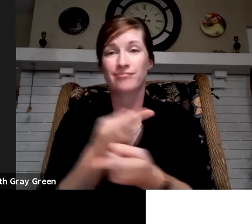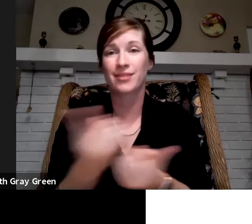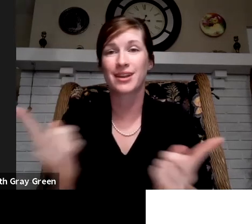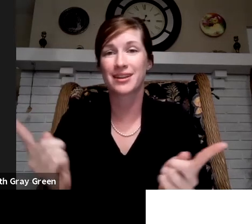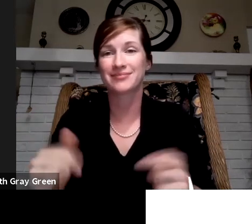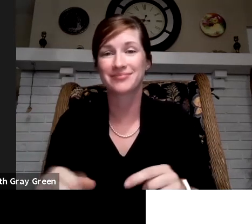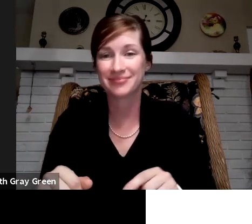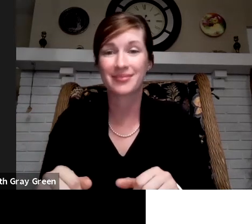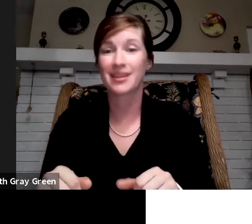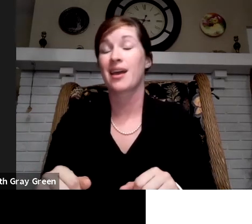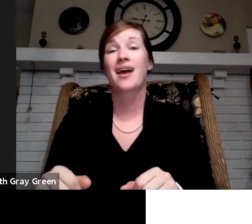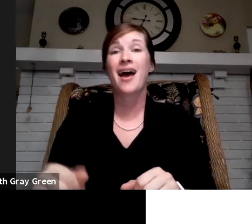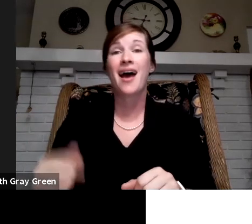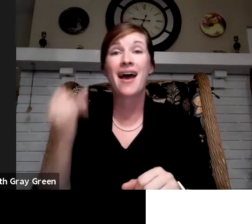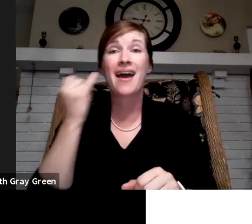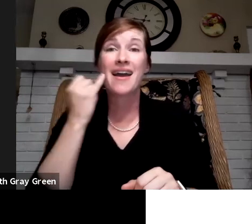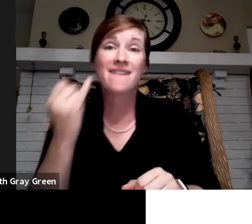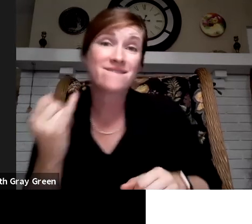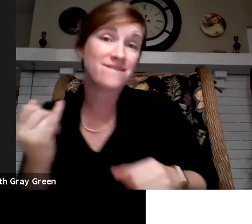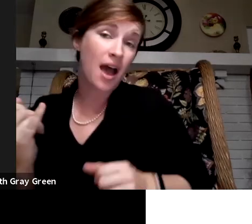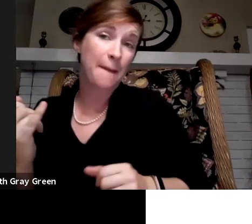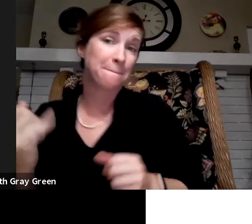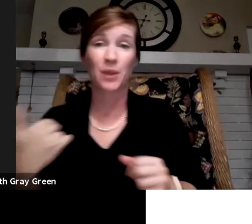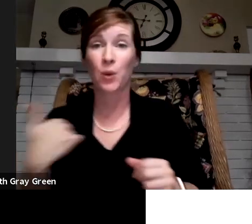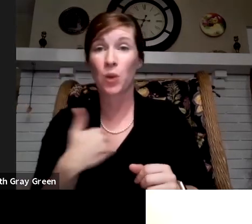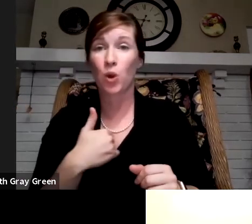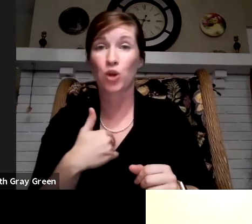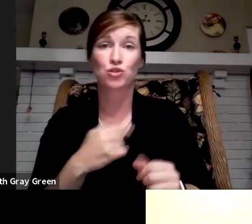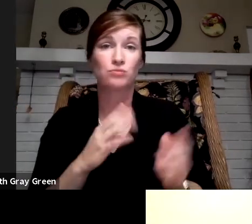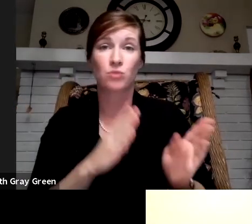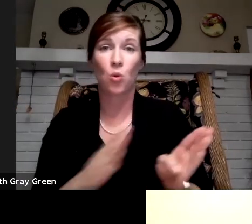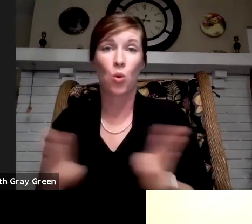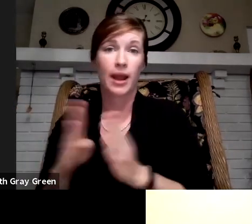question. Oh, okay. Yeah.